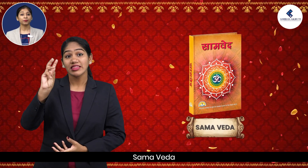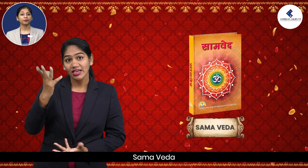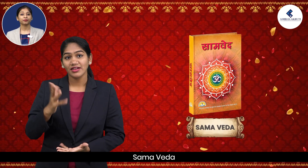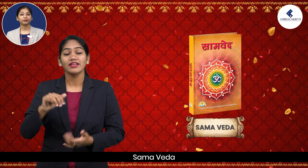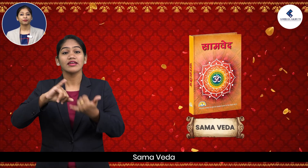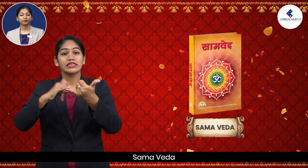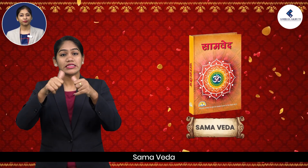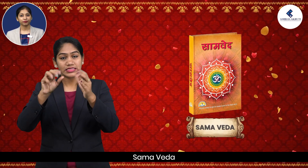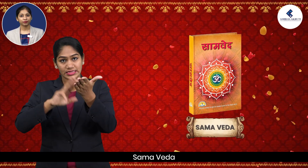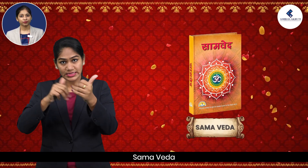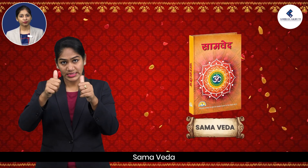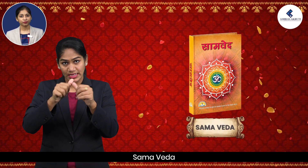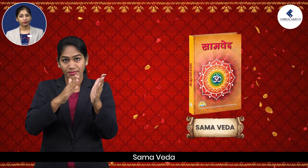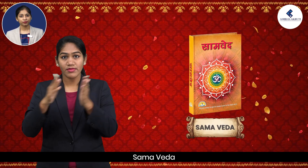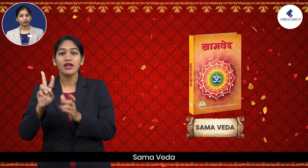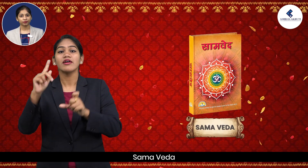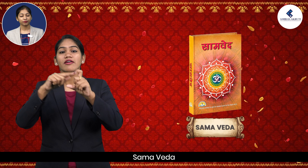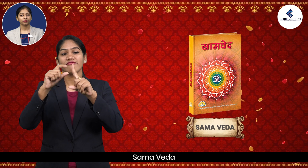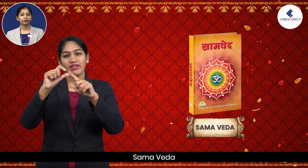Samaveda